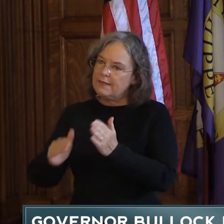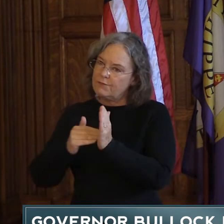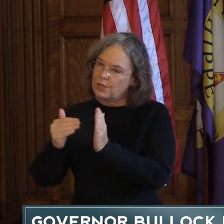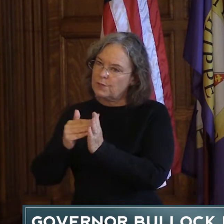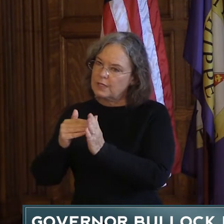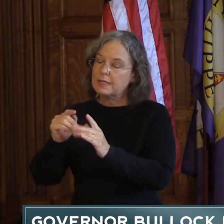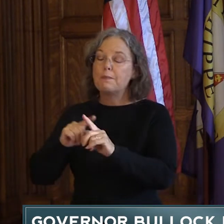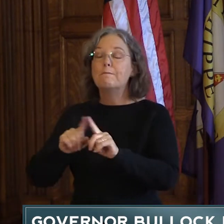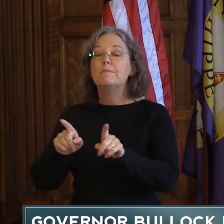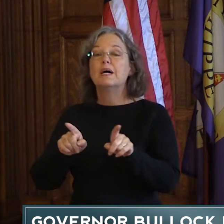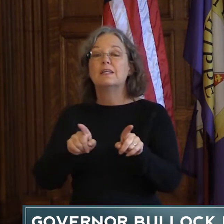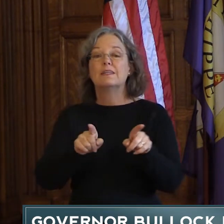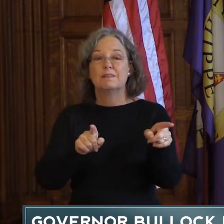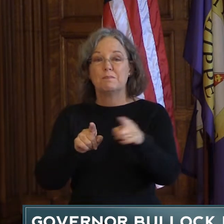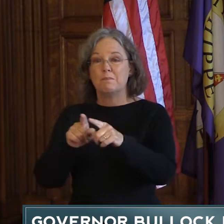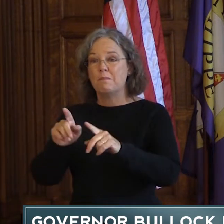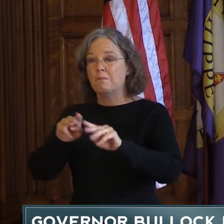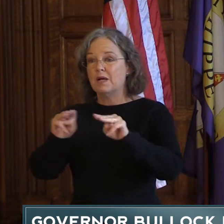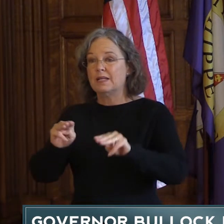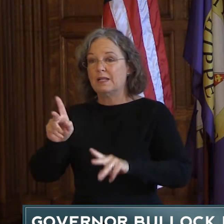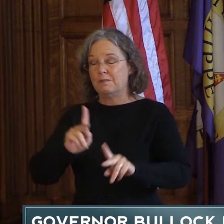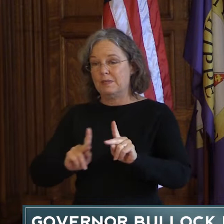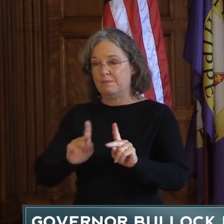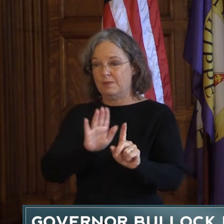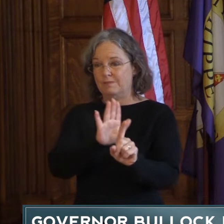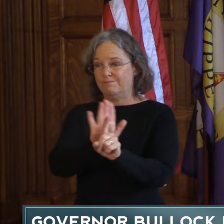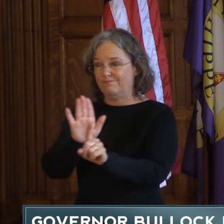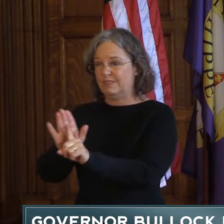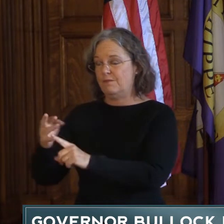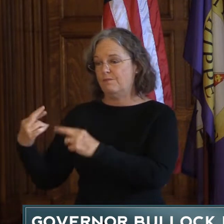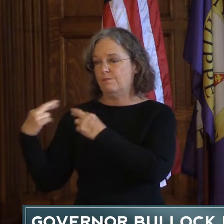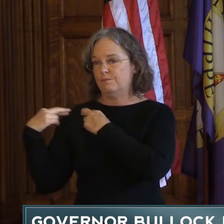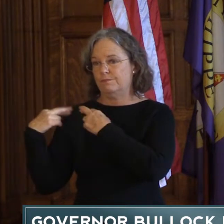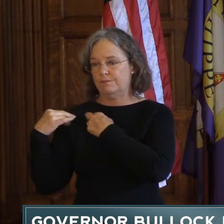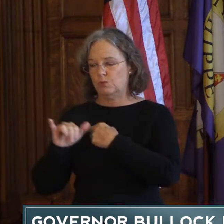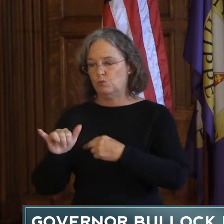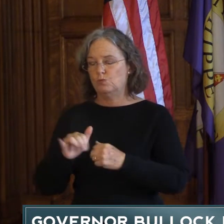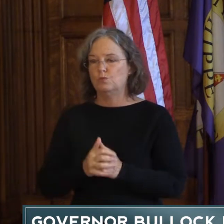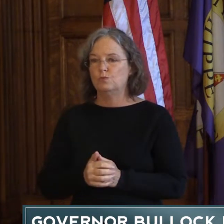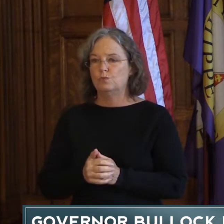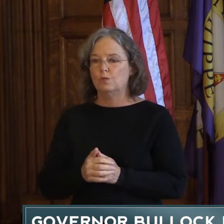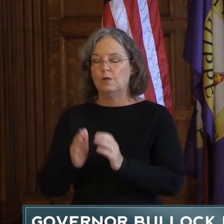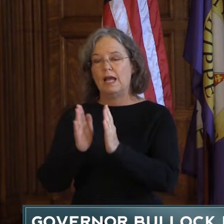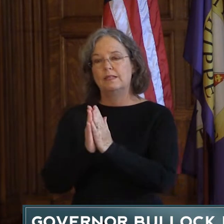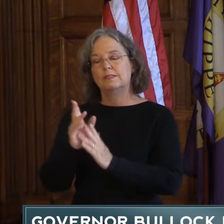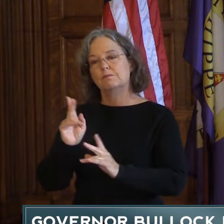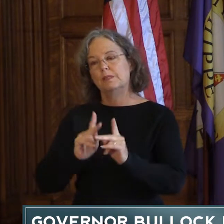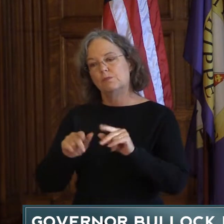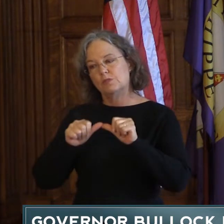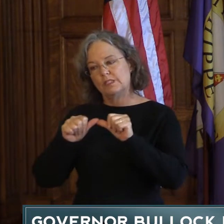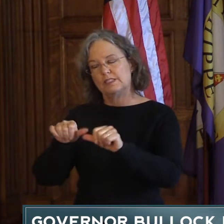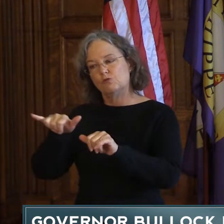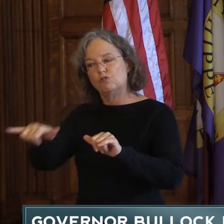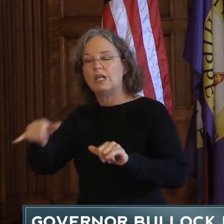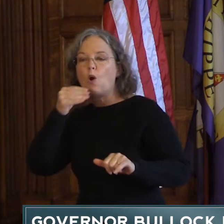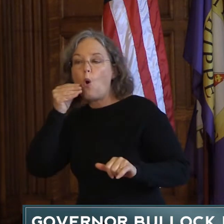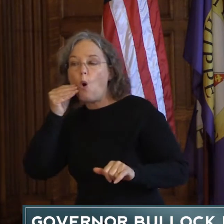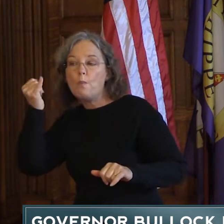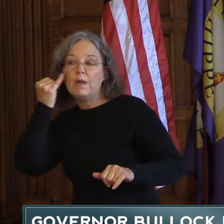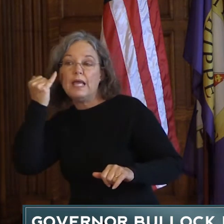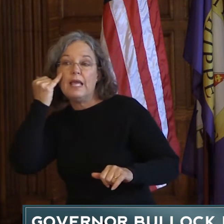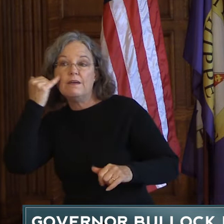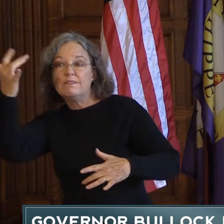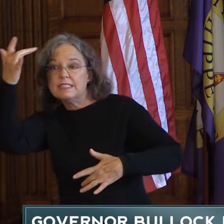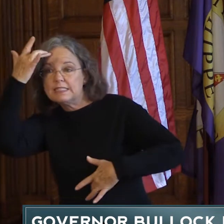Montanans also still have a role to play. Asking everyone to continue to stay at home if you're sick,